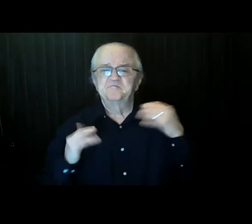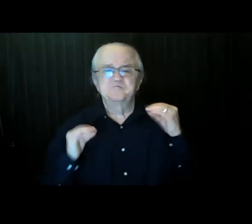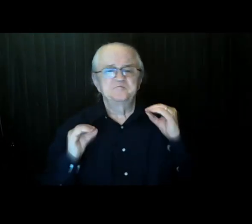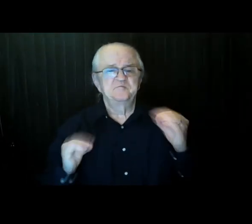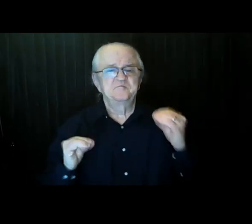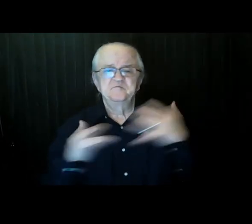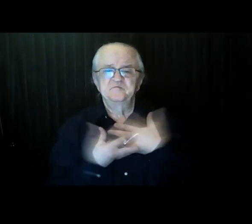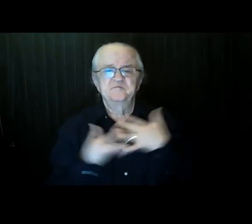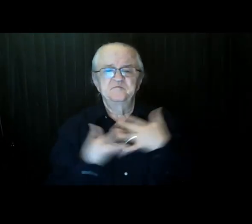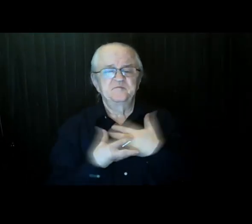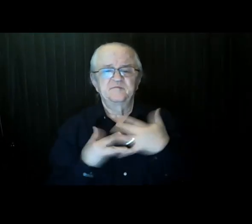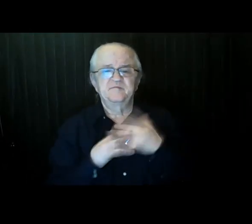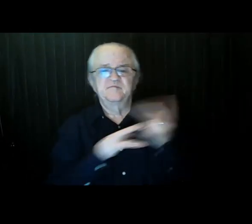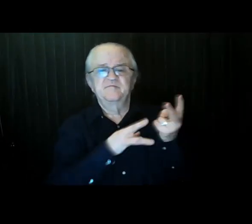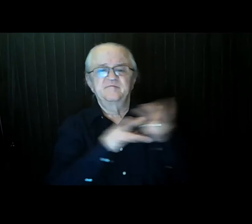song by Guy Clark.